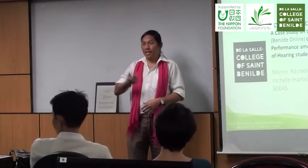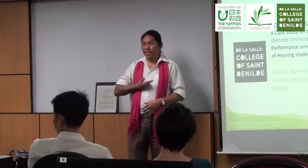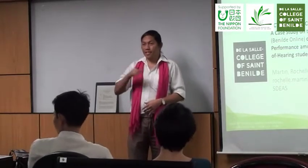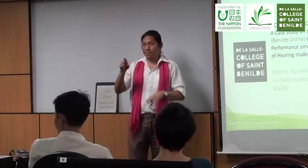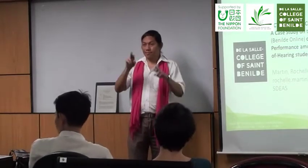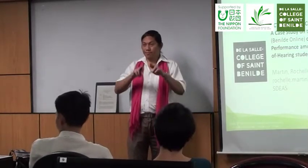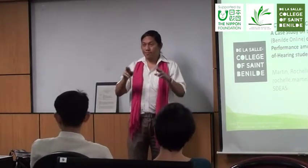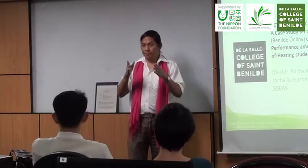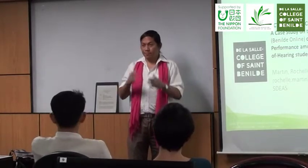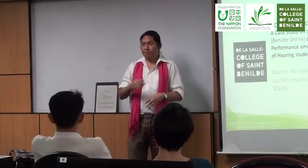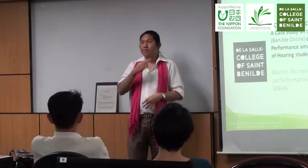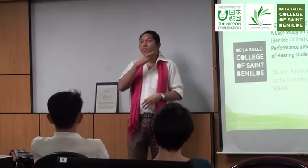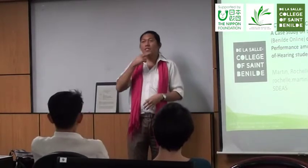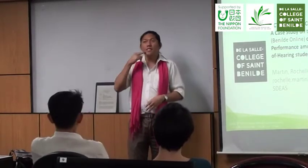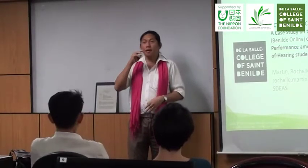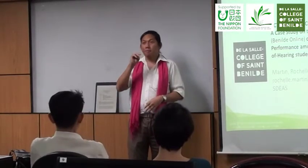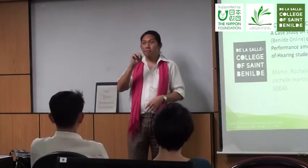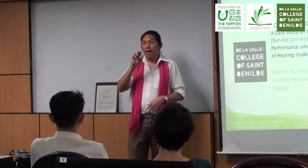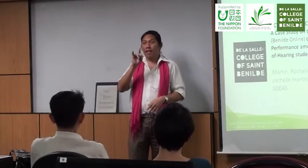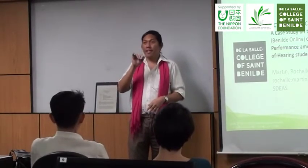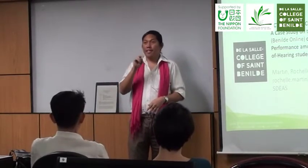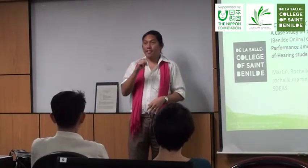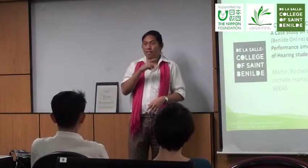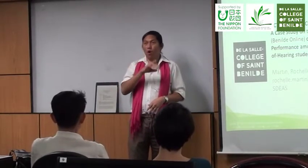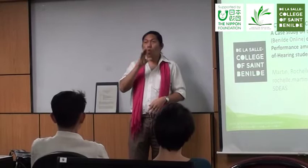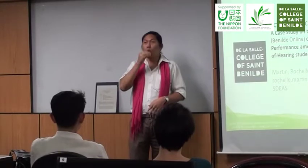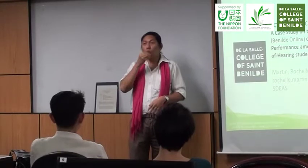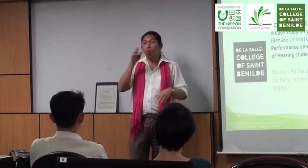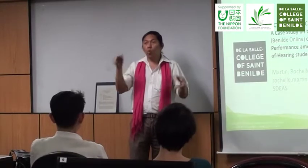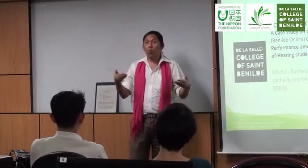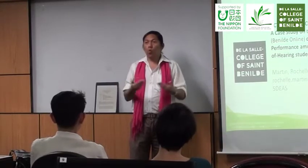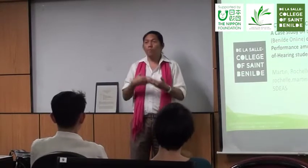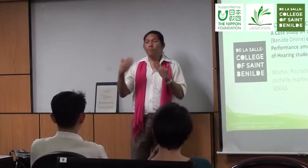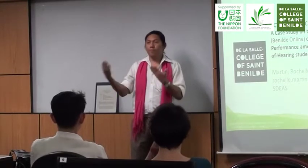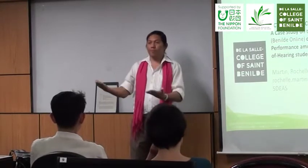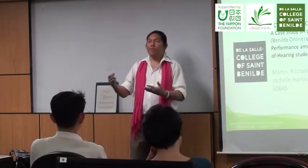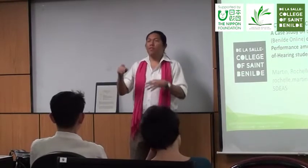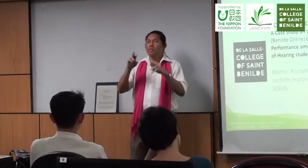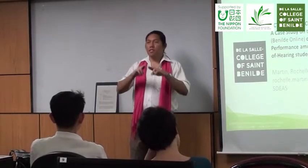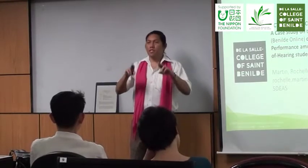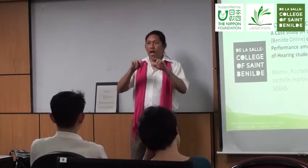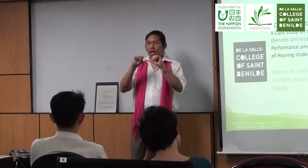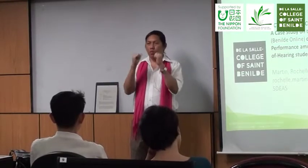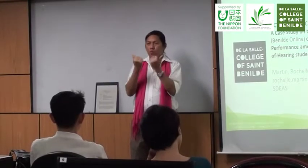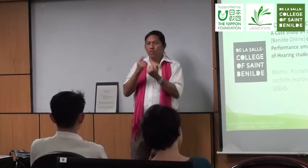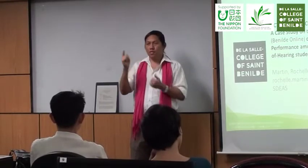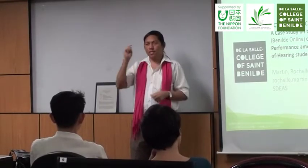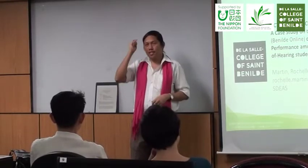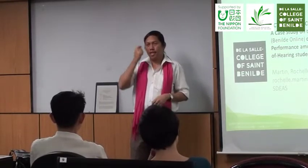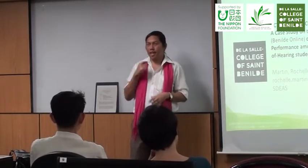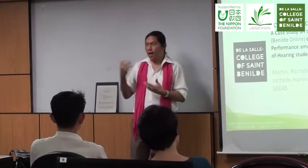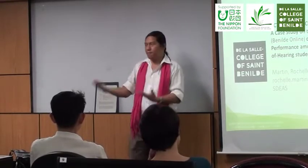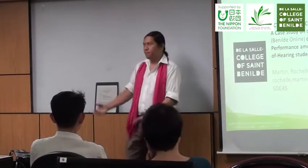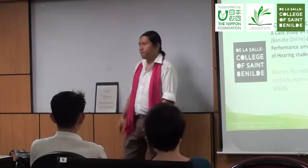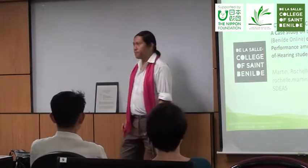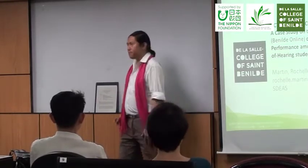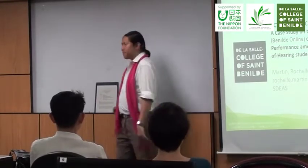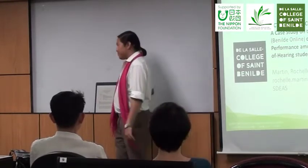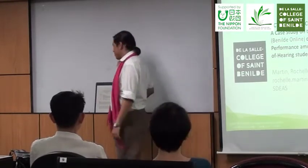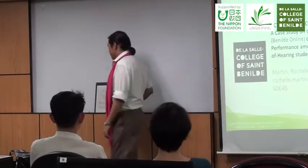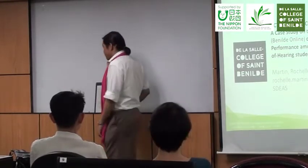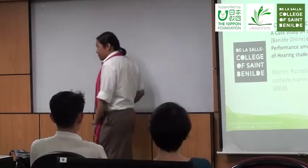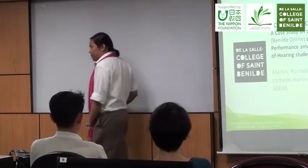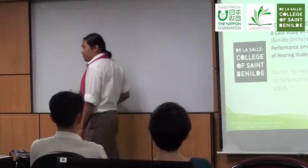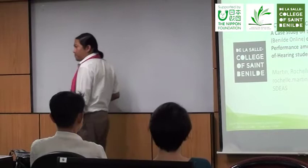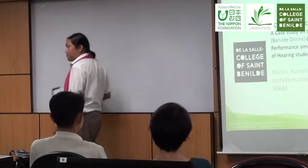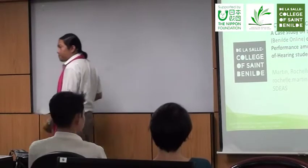Now for our presentation. Our guest is well, let's introduce her.